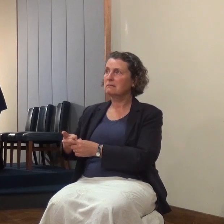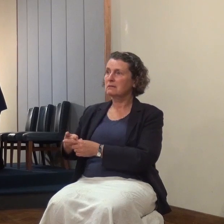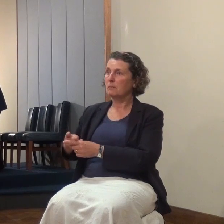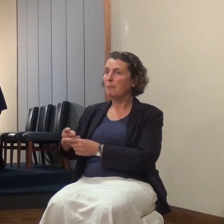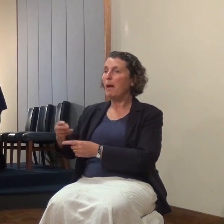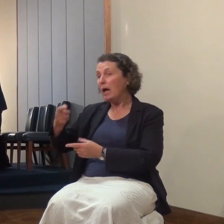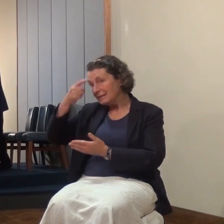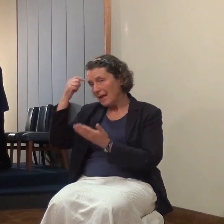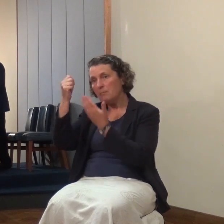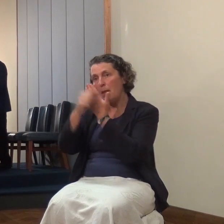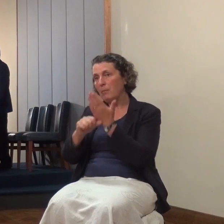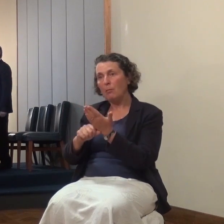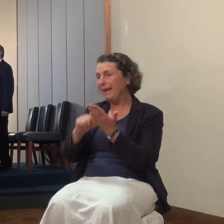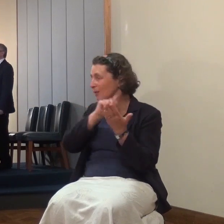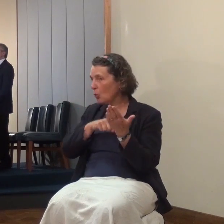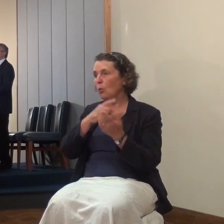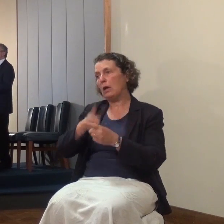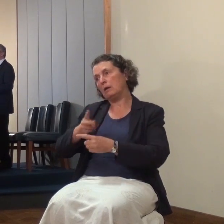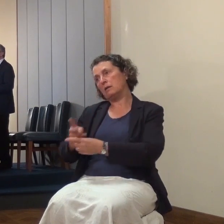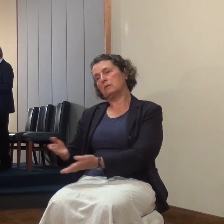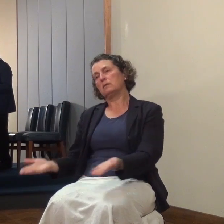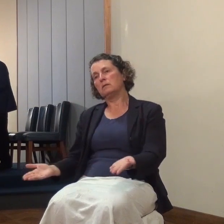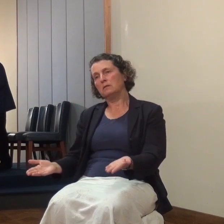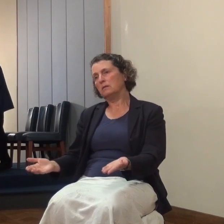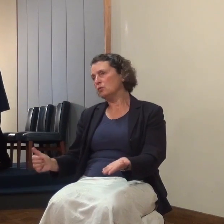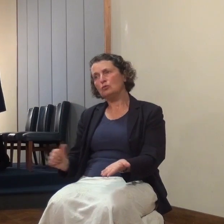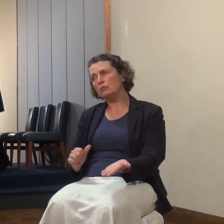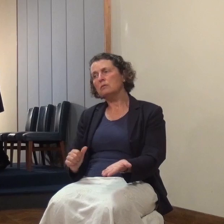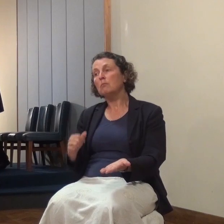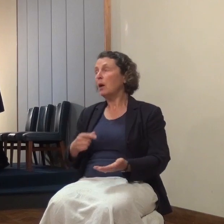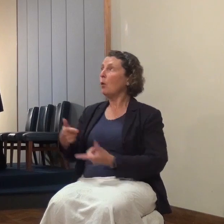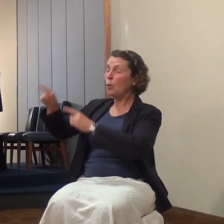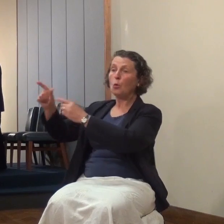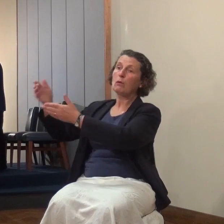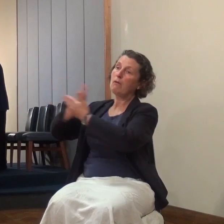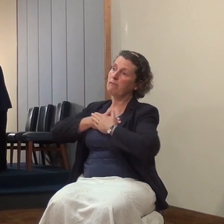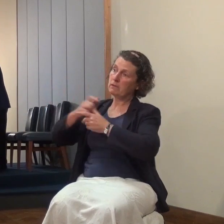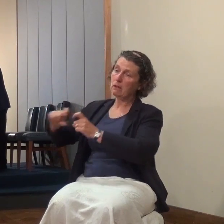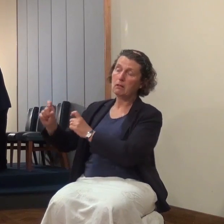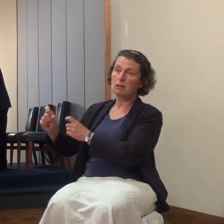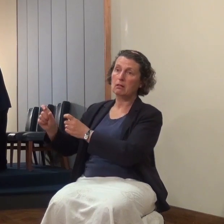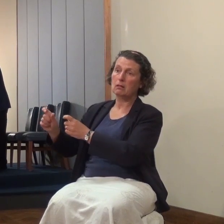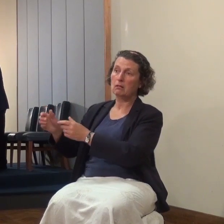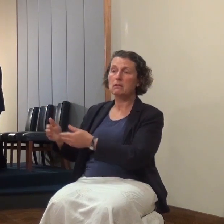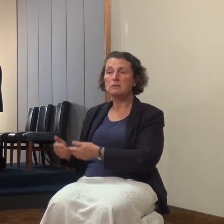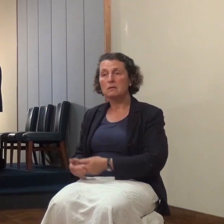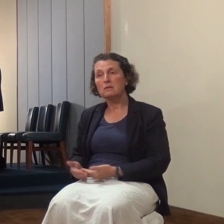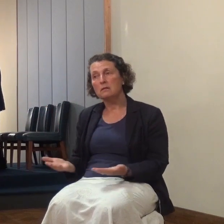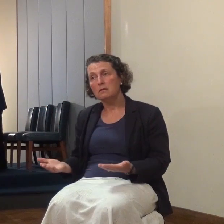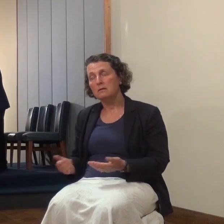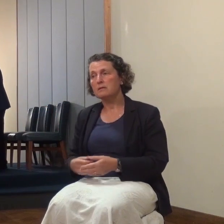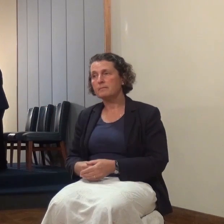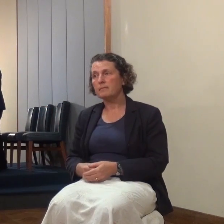them. From this we can only too well imagine that it would be our just deserts to have to stop